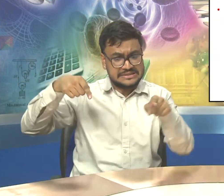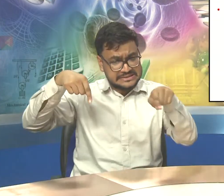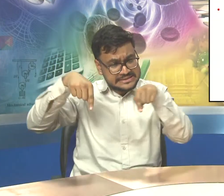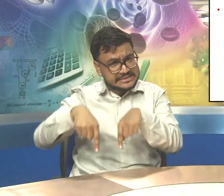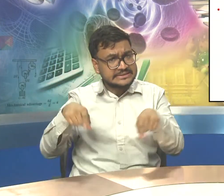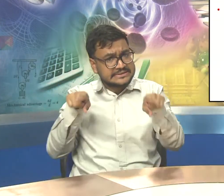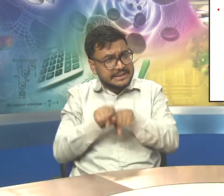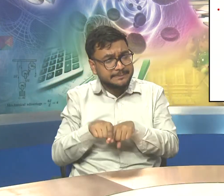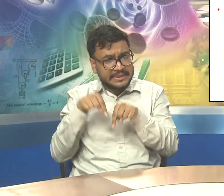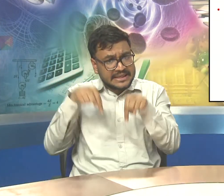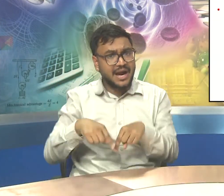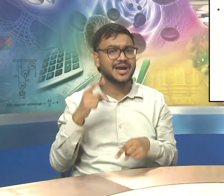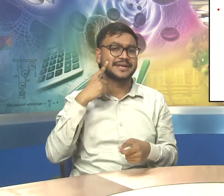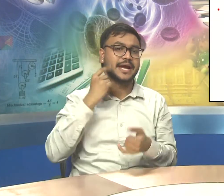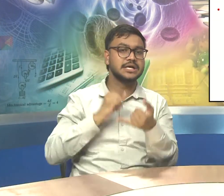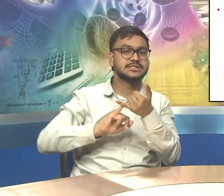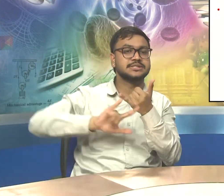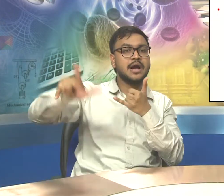This is also wrong.